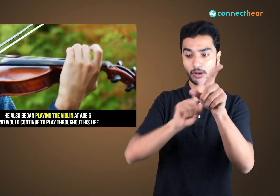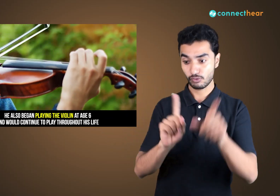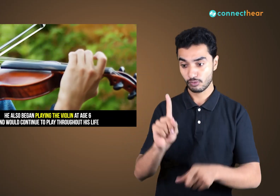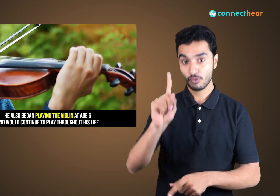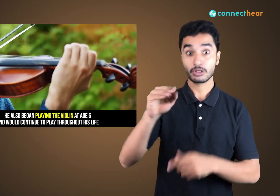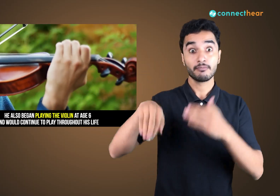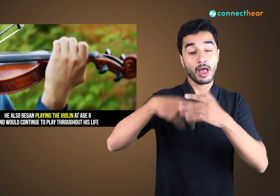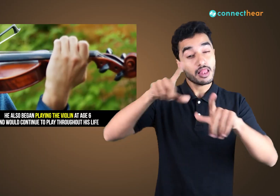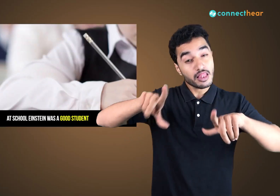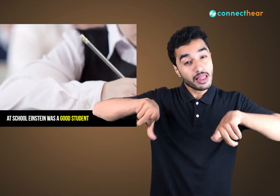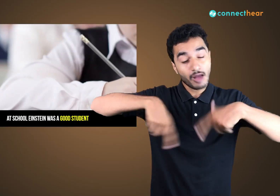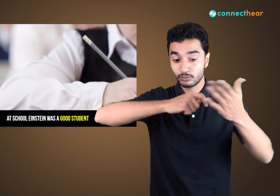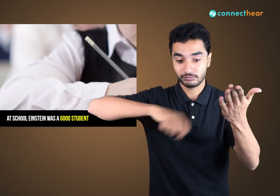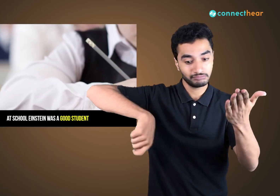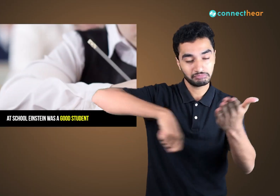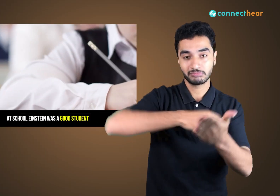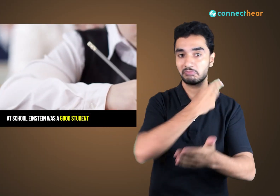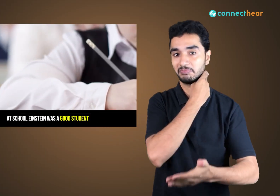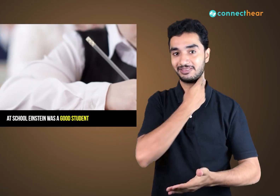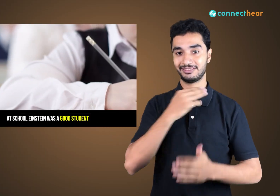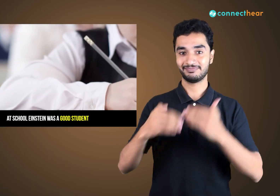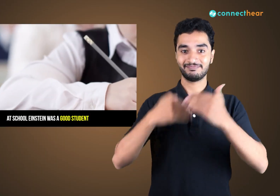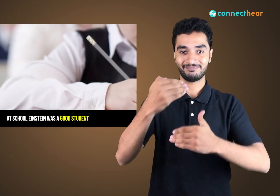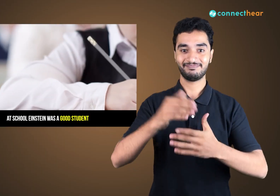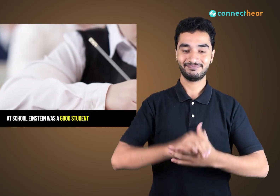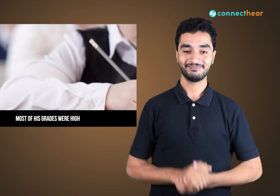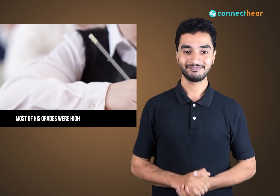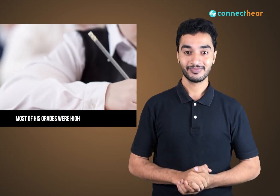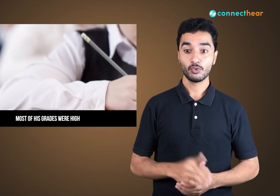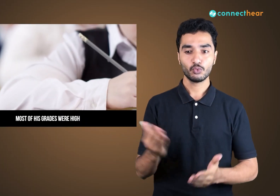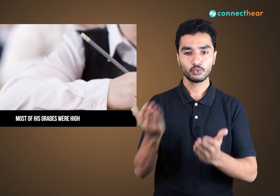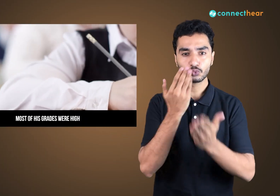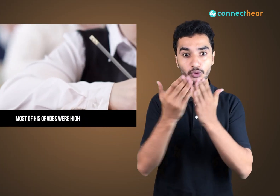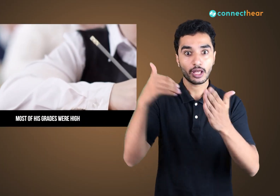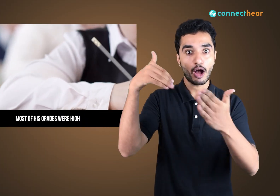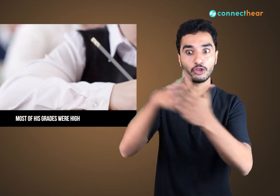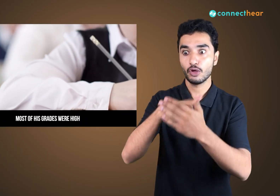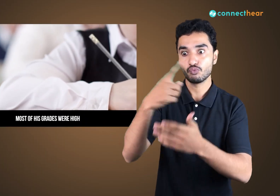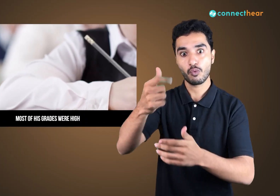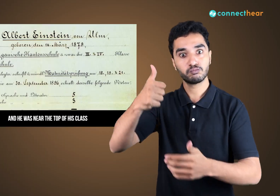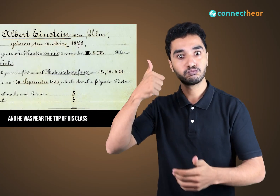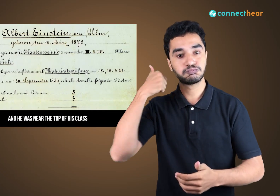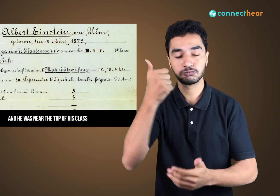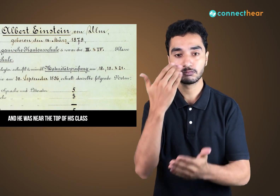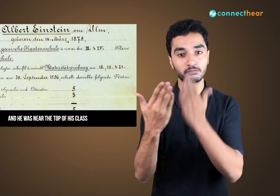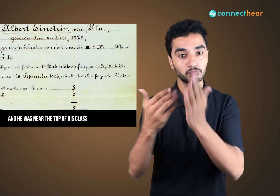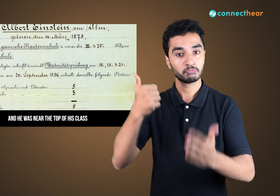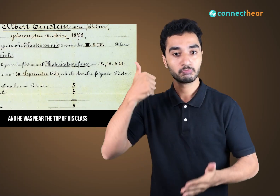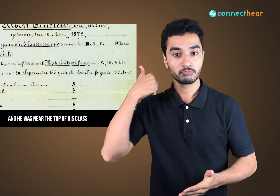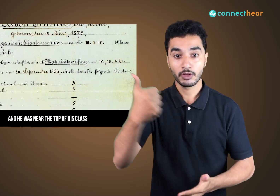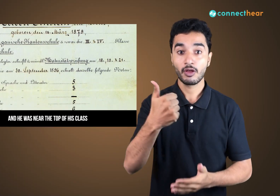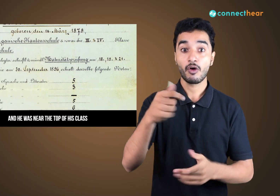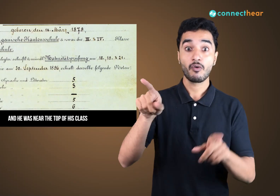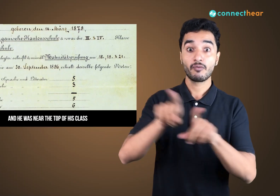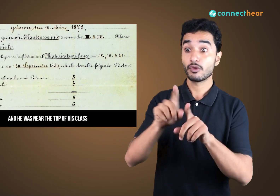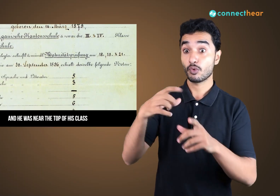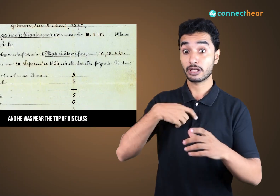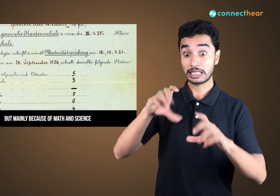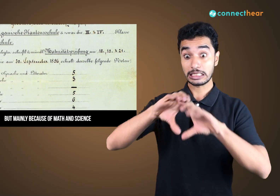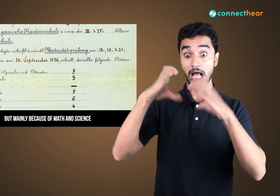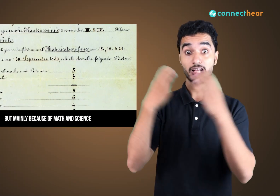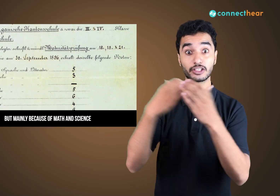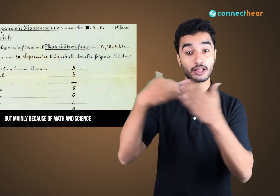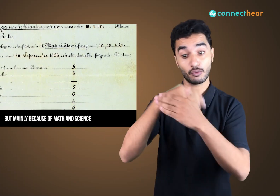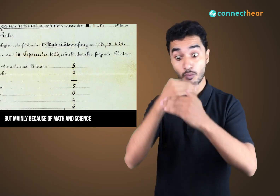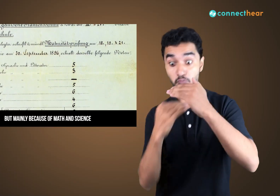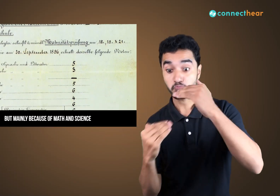play throughout his life. At school, Einstein was a good student. Most of his grades were high and he was near the top of his class,